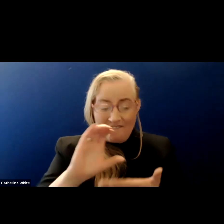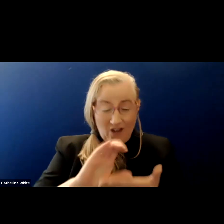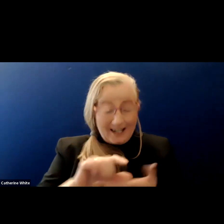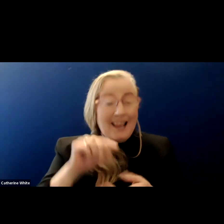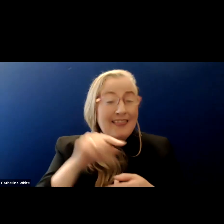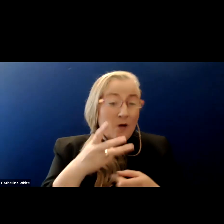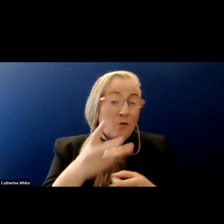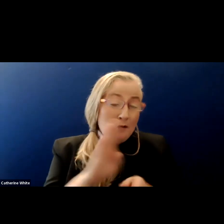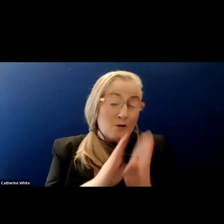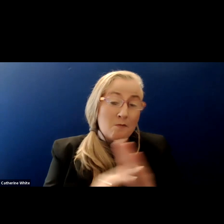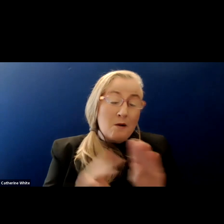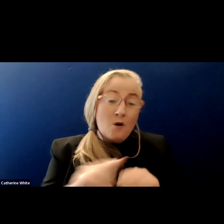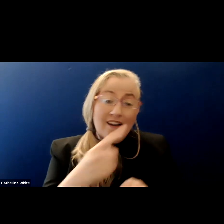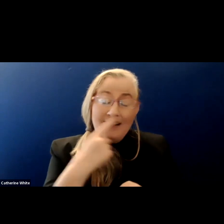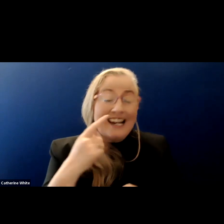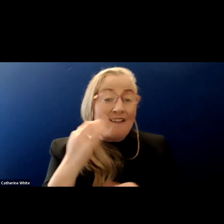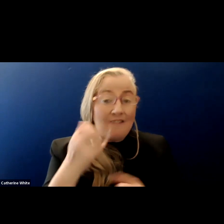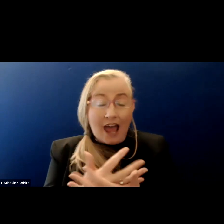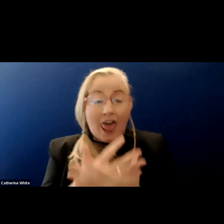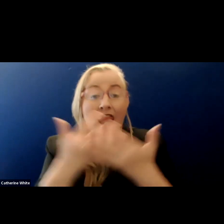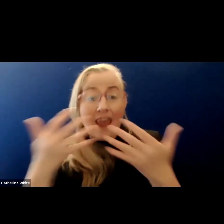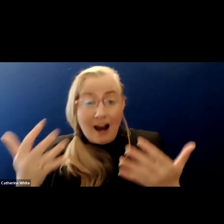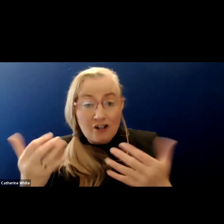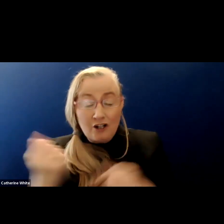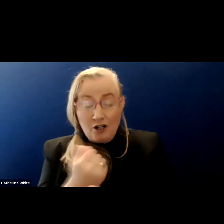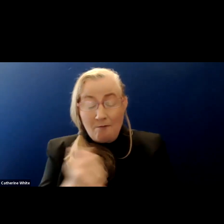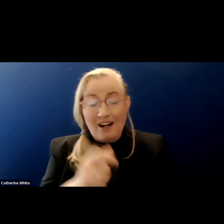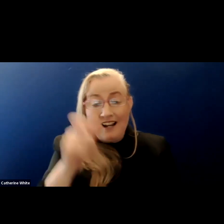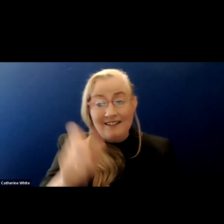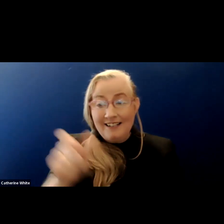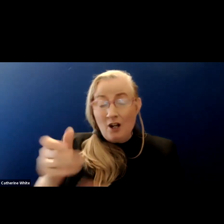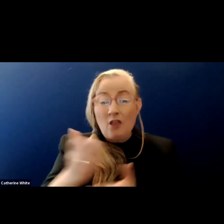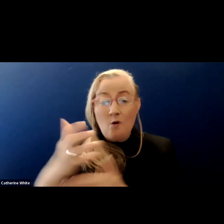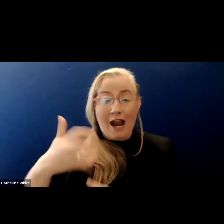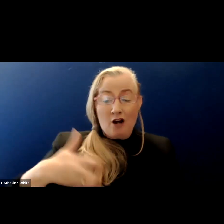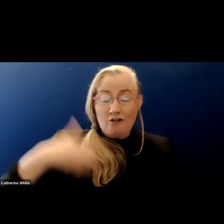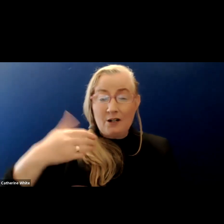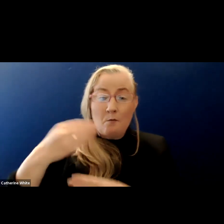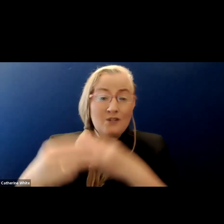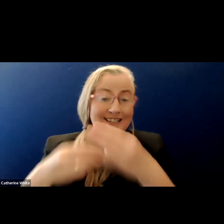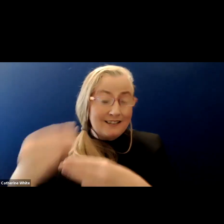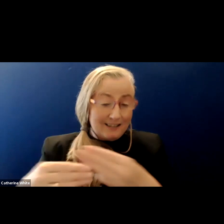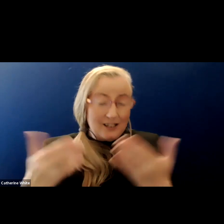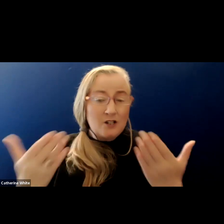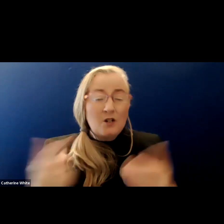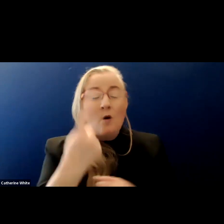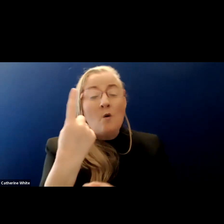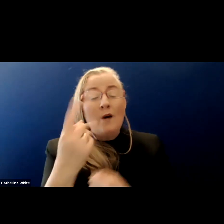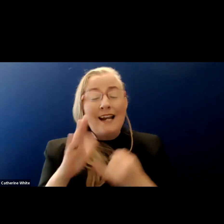if we do have large numbers of victims in an aggression proceeding. Okay, one